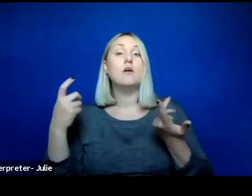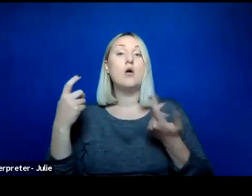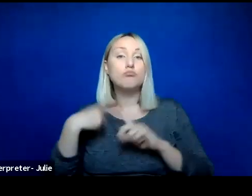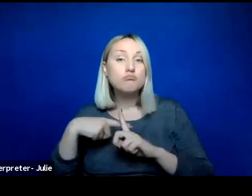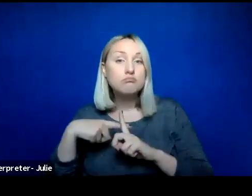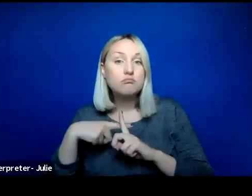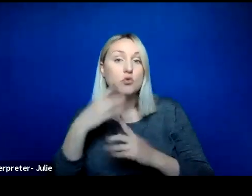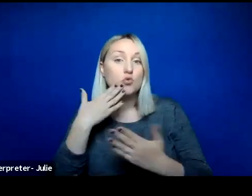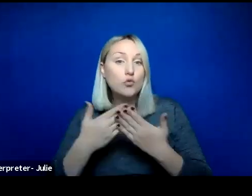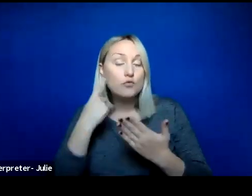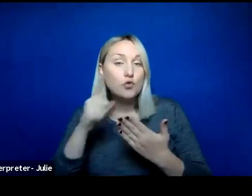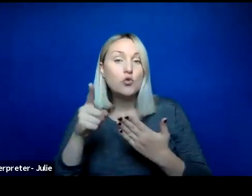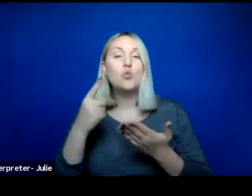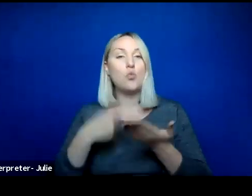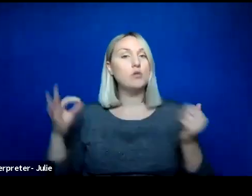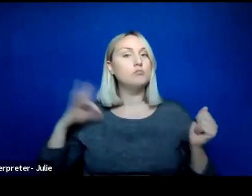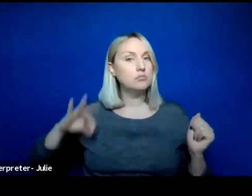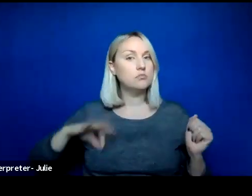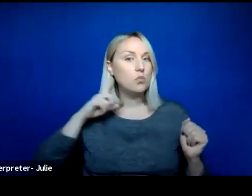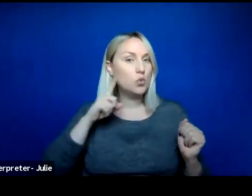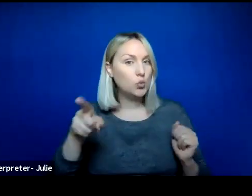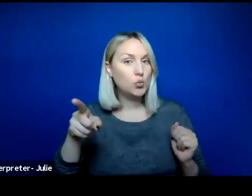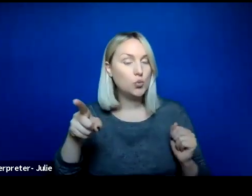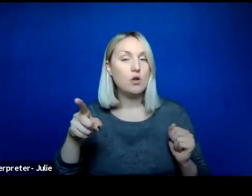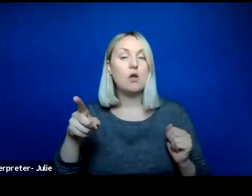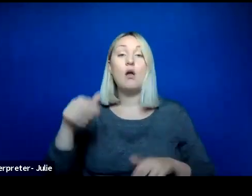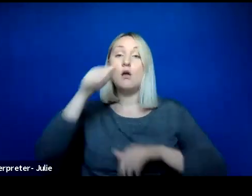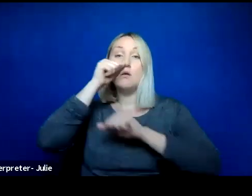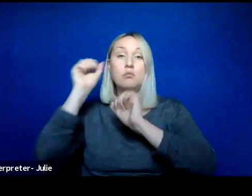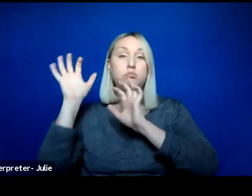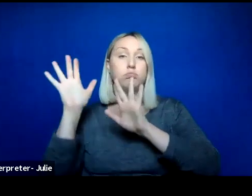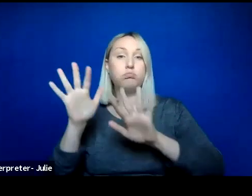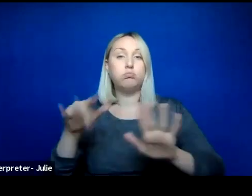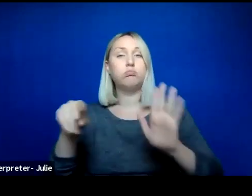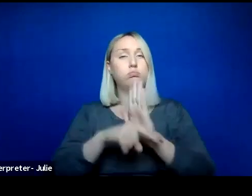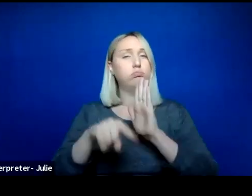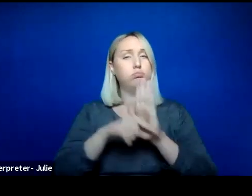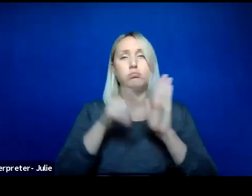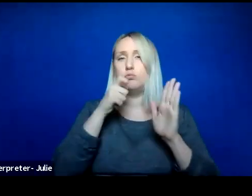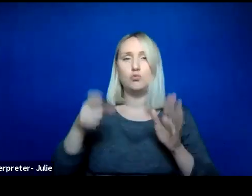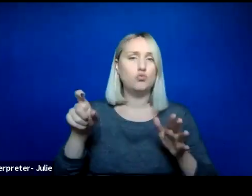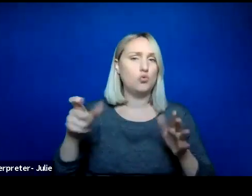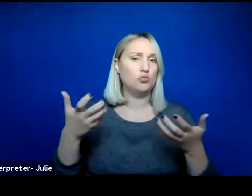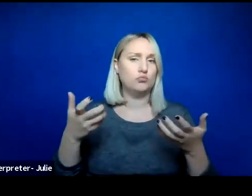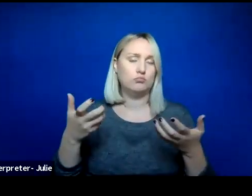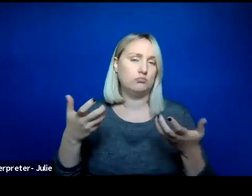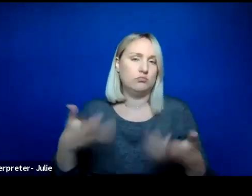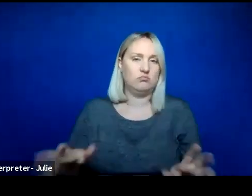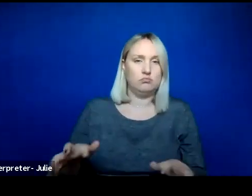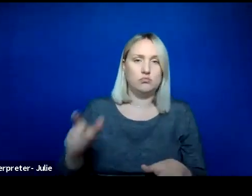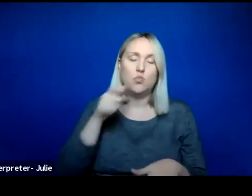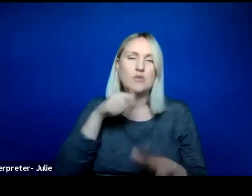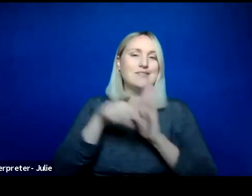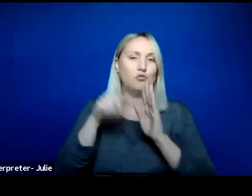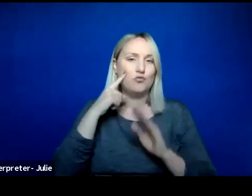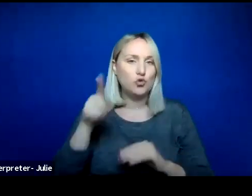good, what serves you, and breathe out what you don't, what is